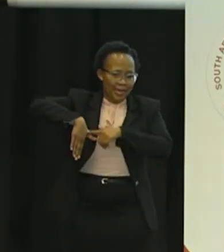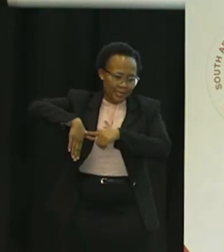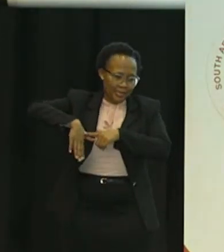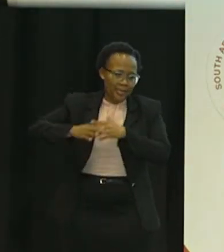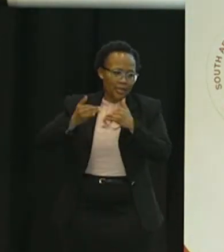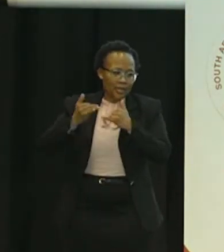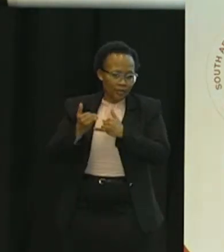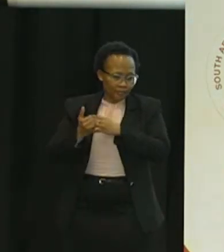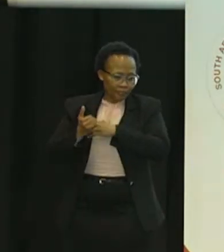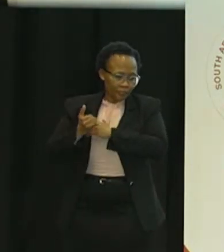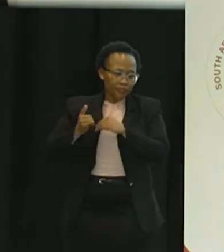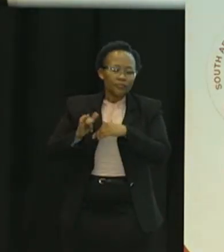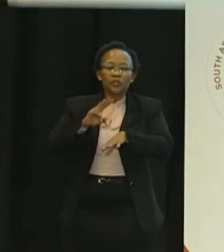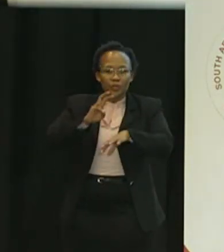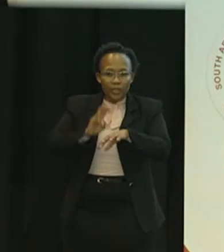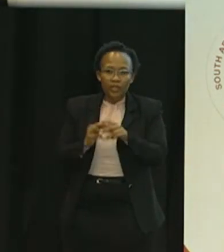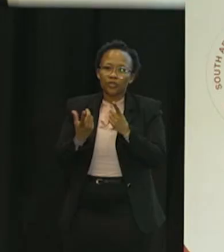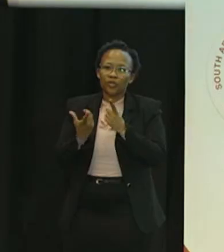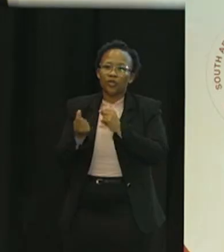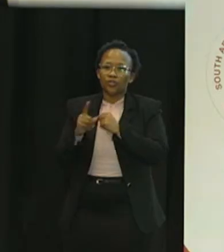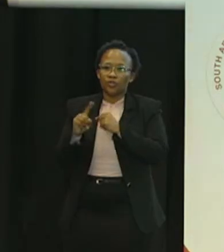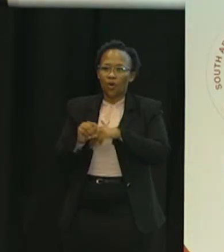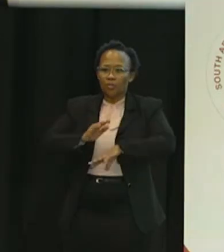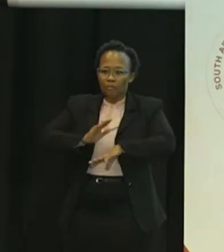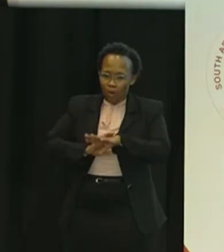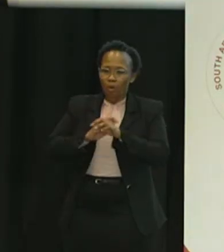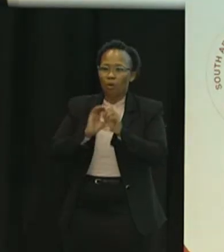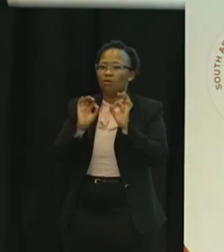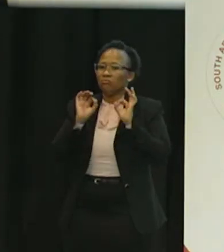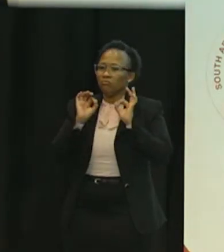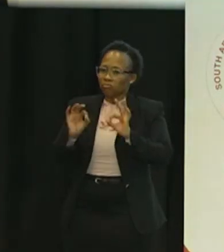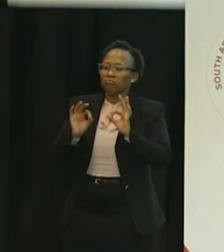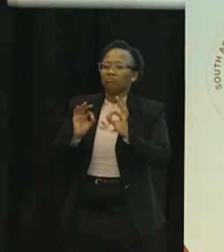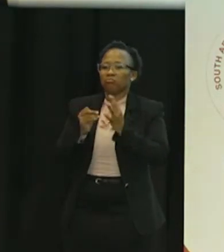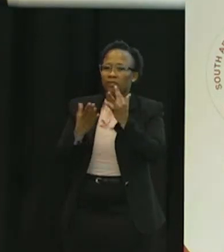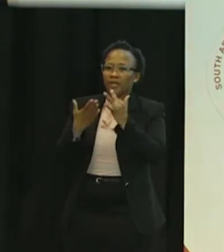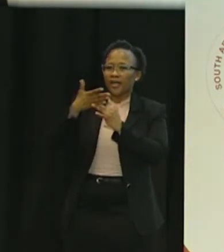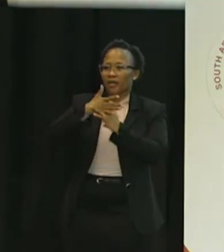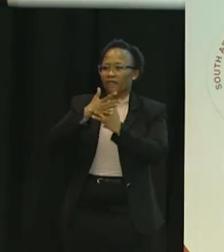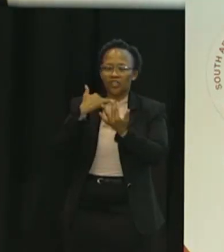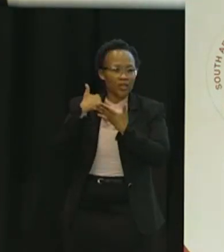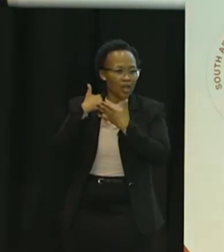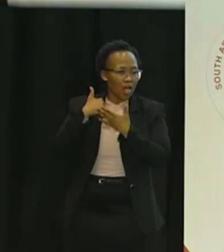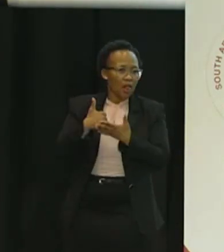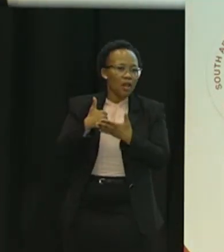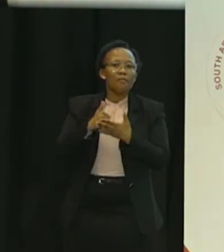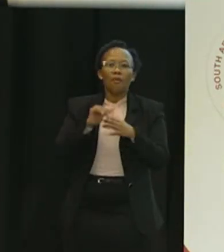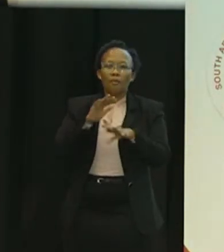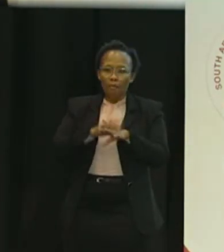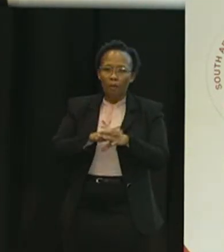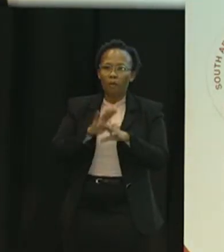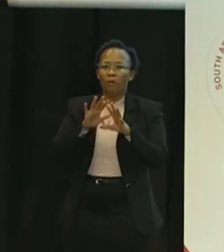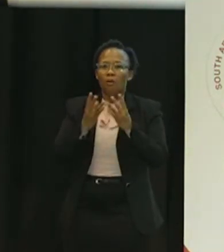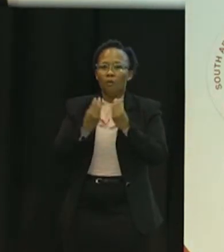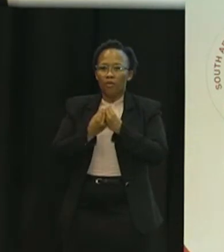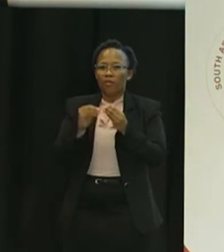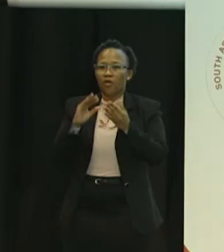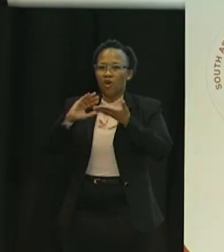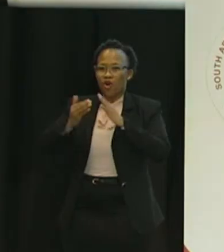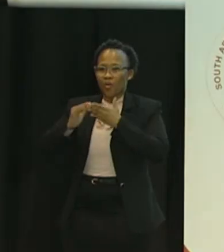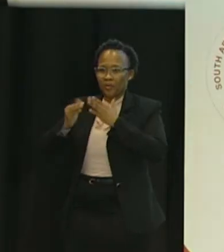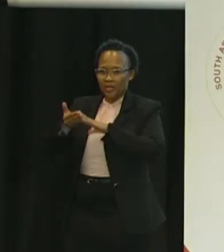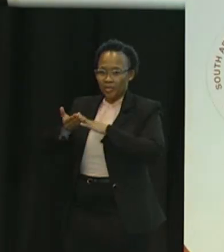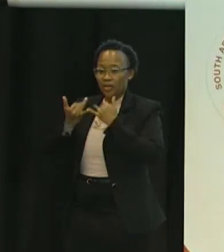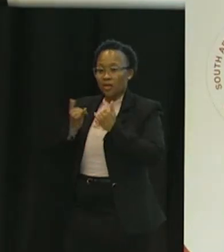dwindling. We need to see more impactful interventions and with greater involvement of the communities. And communities would